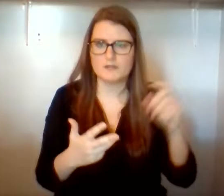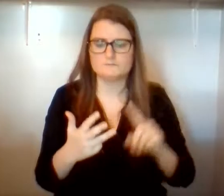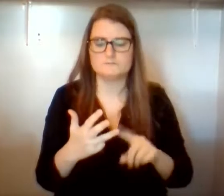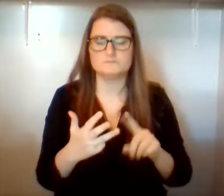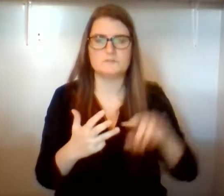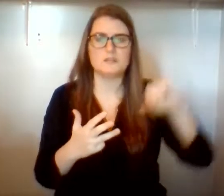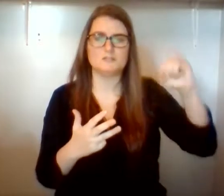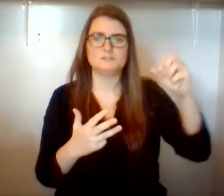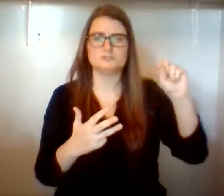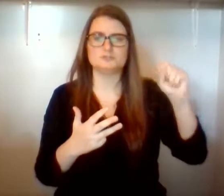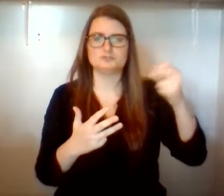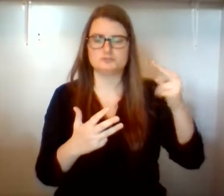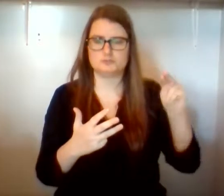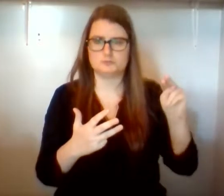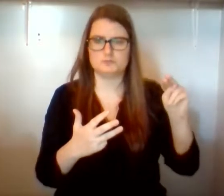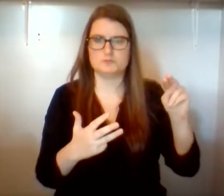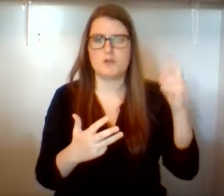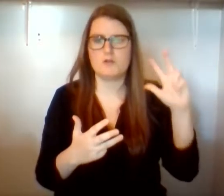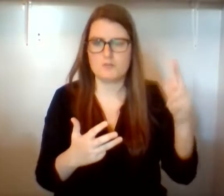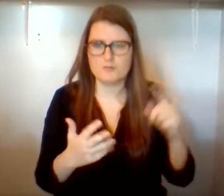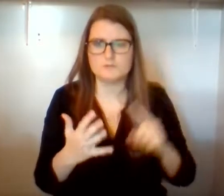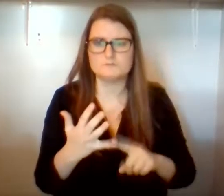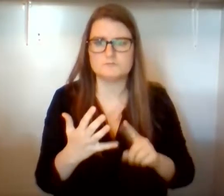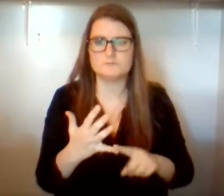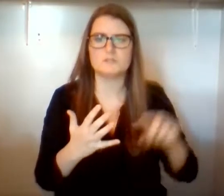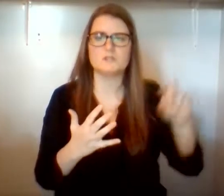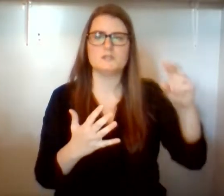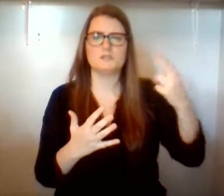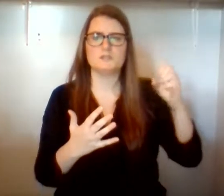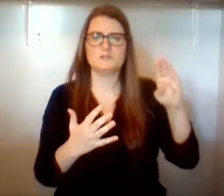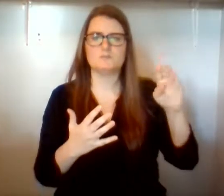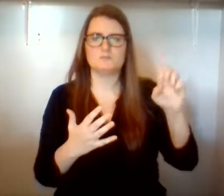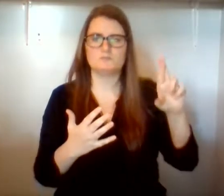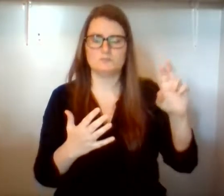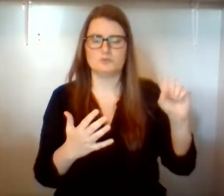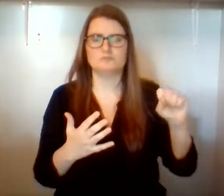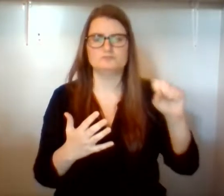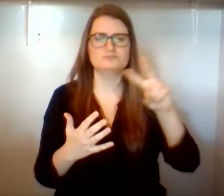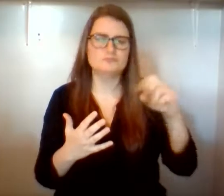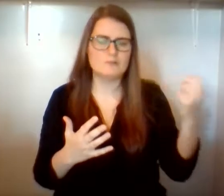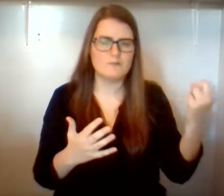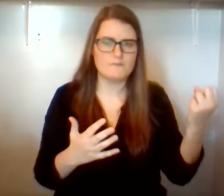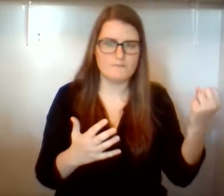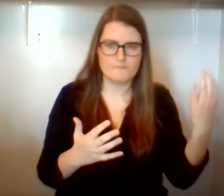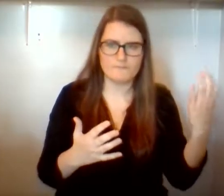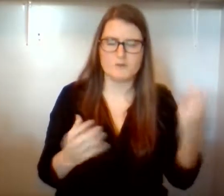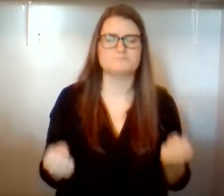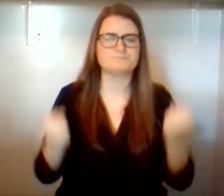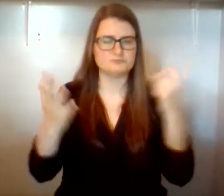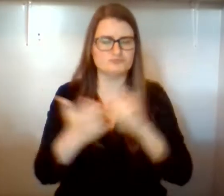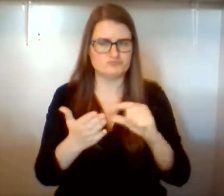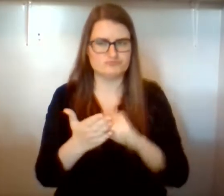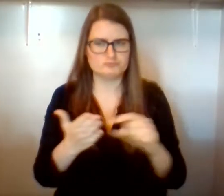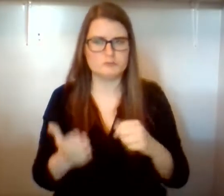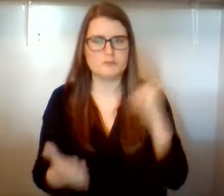19. Jesus came at Christmas to save sinners, 1 Timothy 1:15. Jesus came at Christmas to give his life